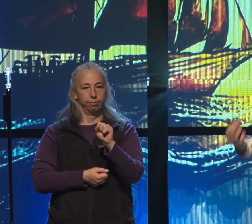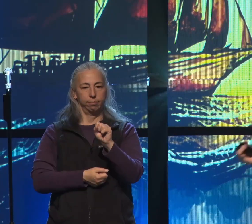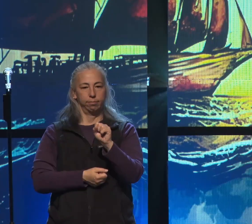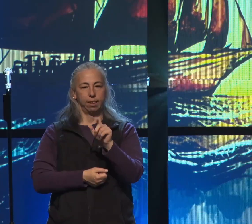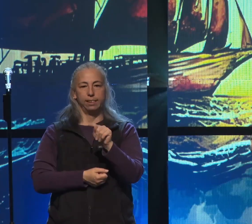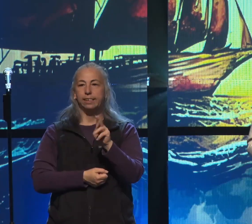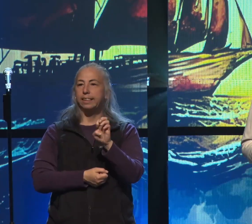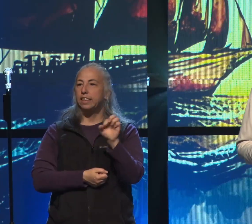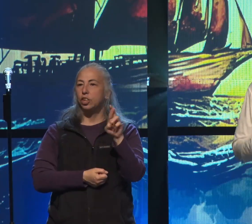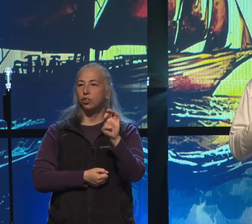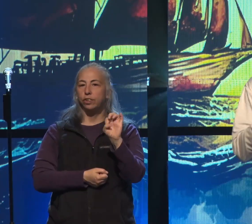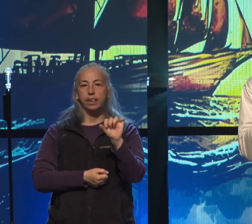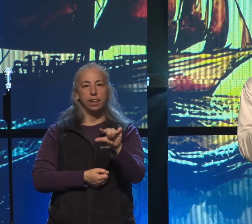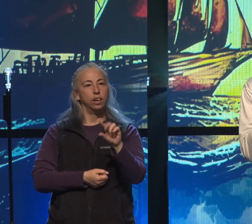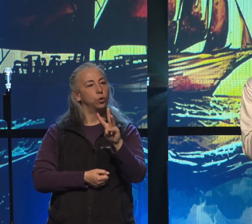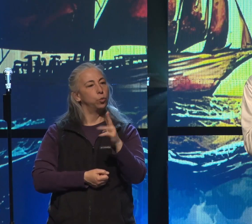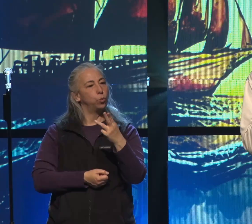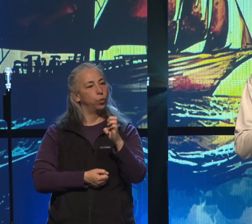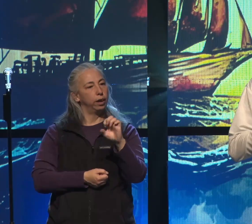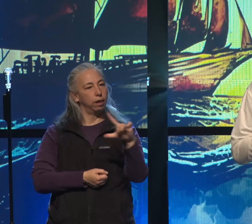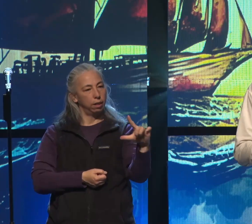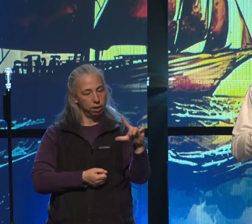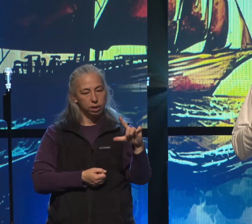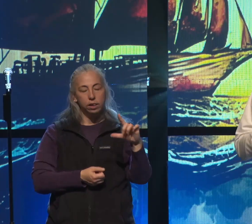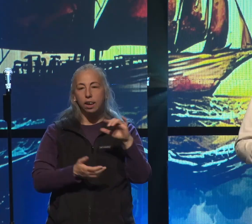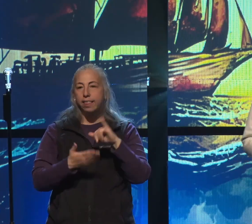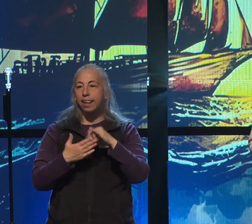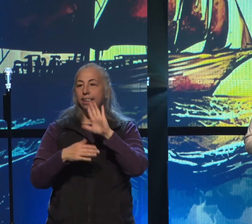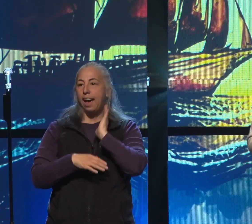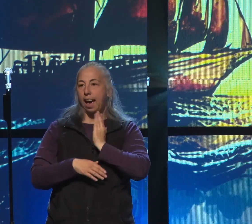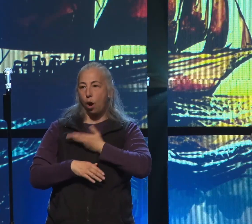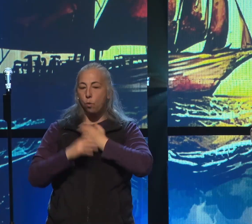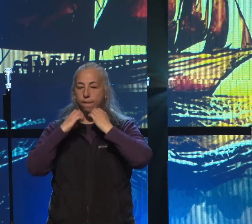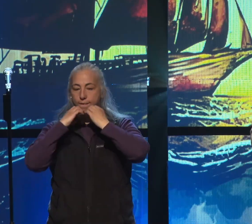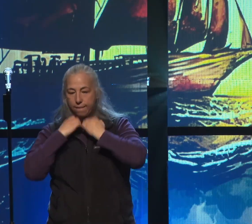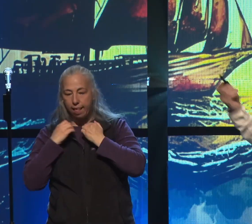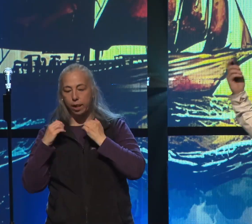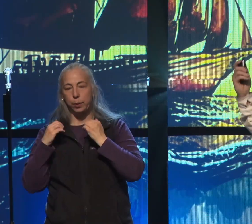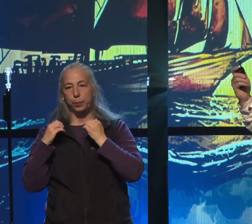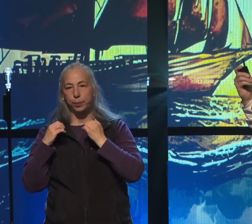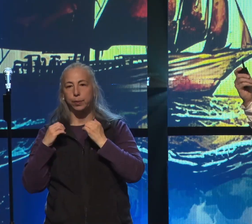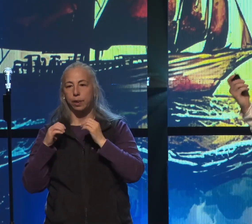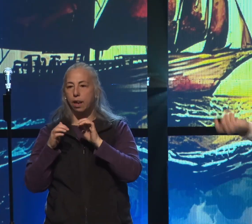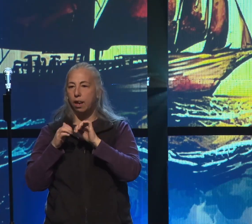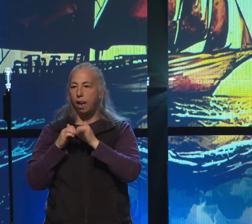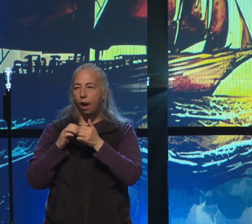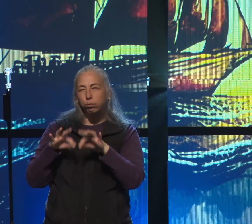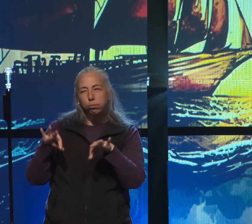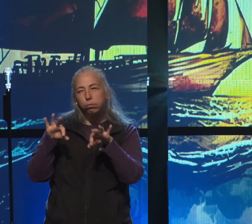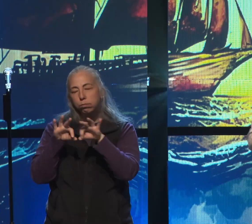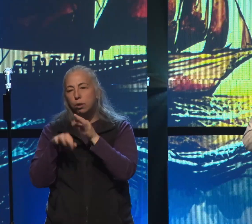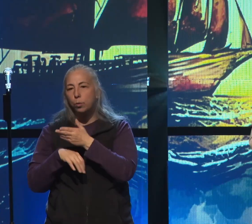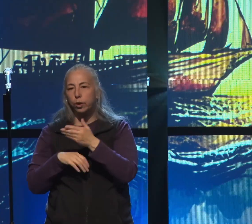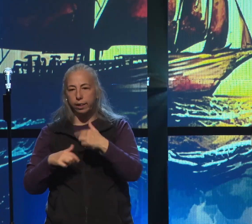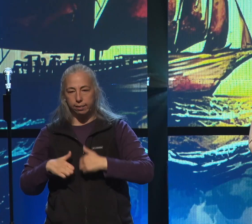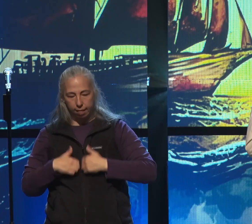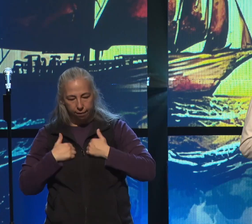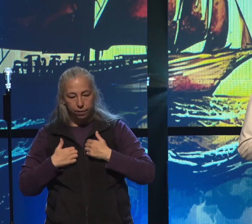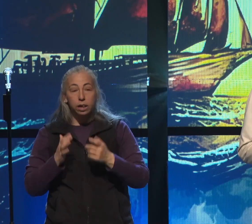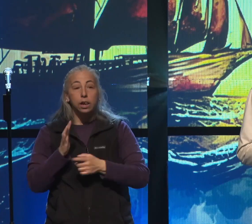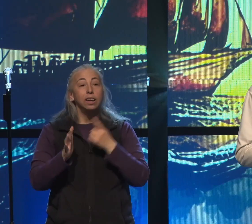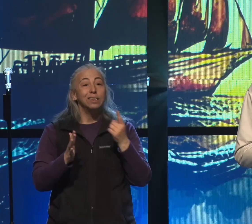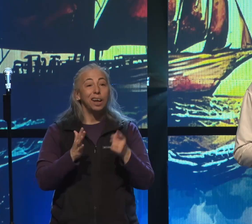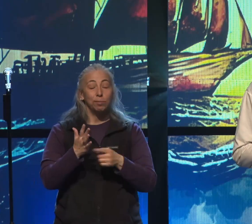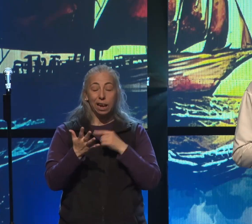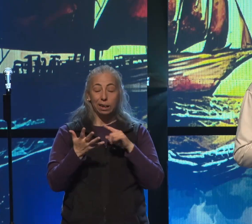our values, right? The things that we find most important in life. And then sometimes we're going to have a leak in the boat. How many of